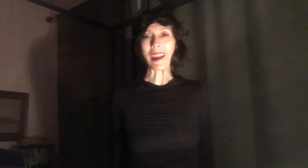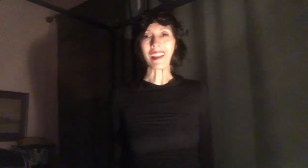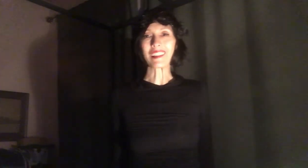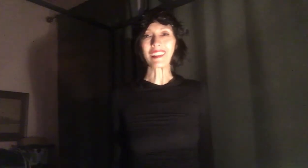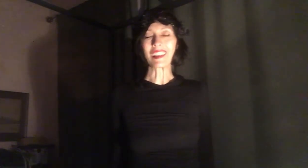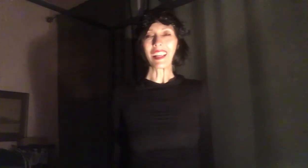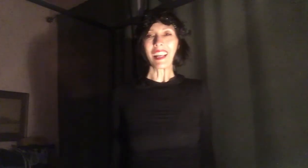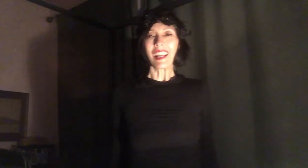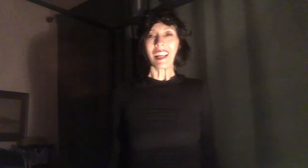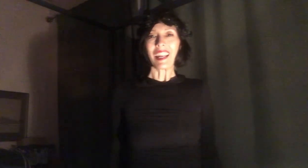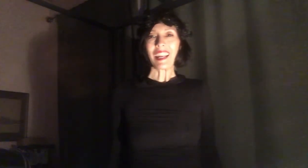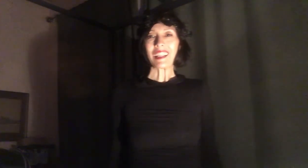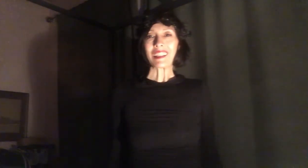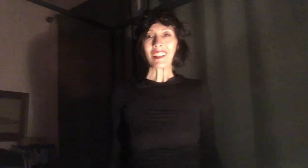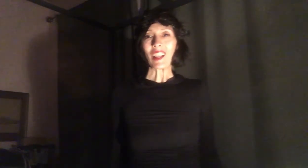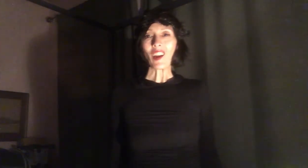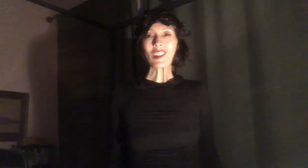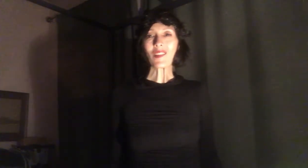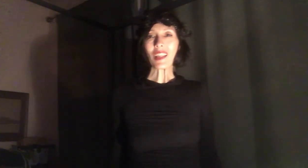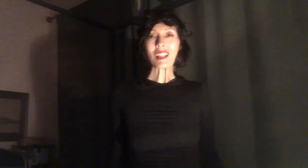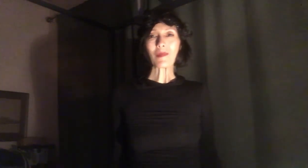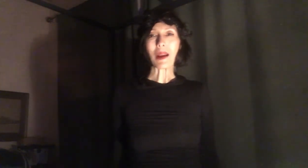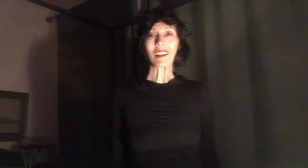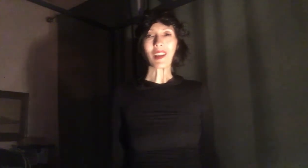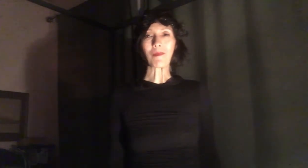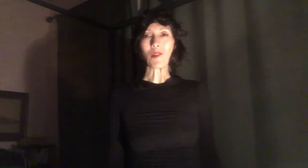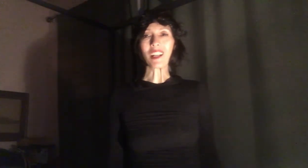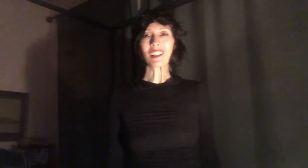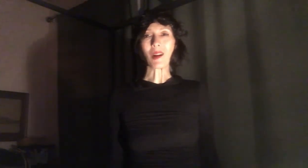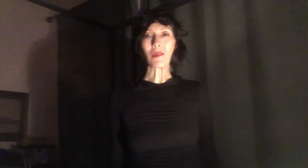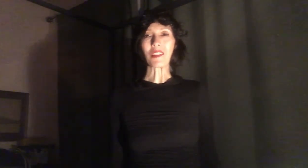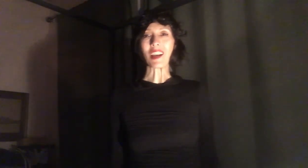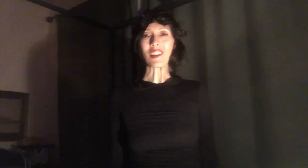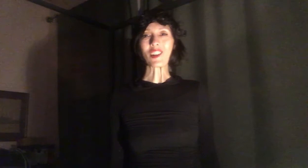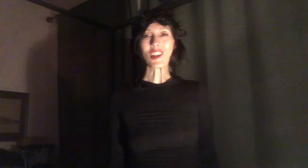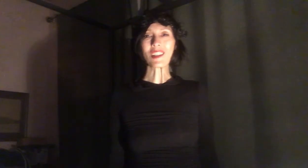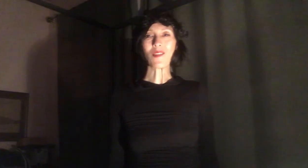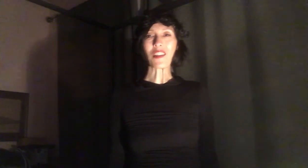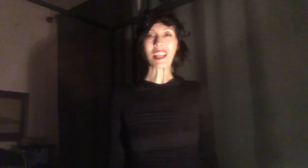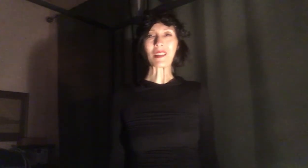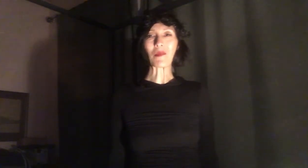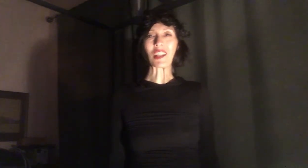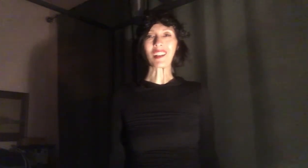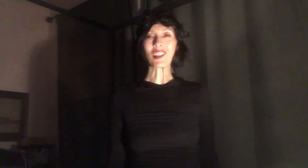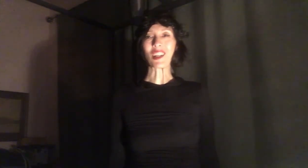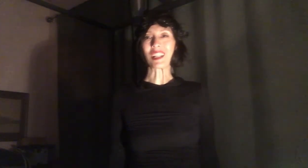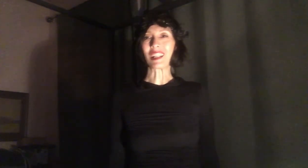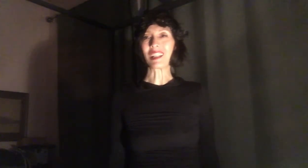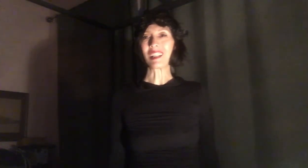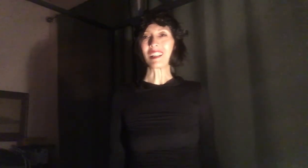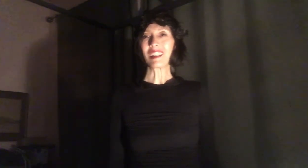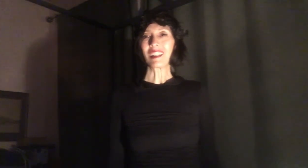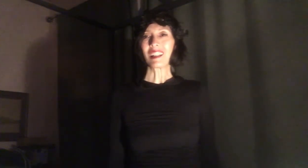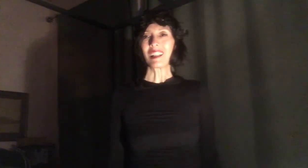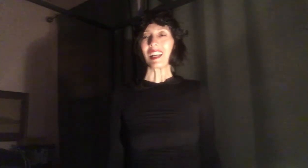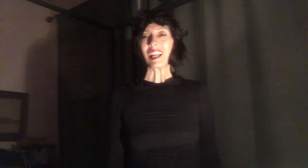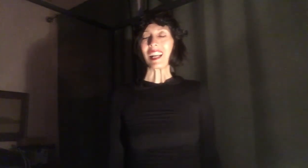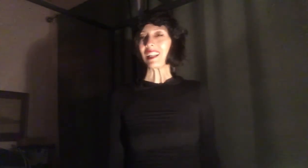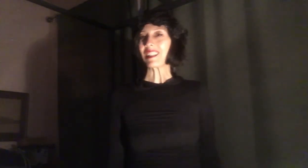bed and lots of things piled up one on top of the other just for this production. And I still